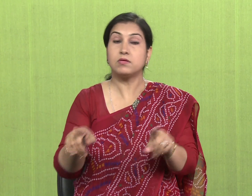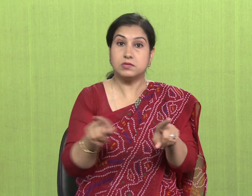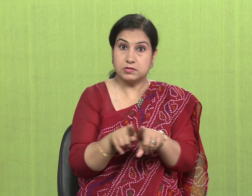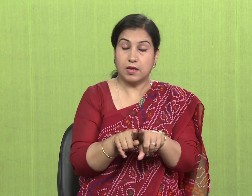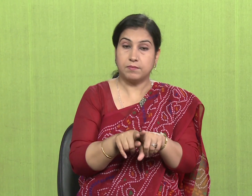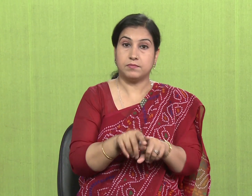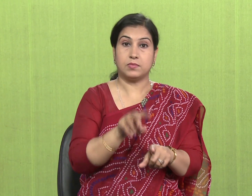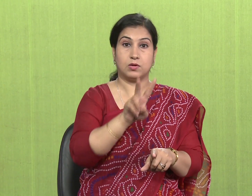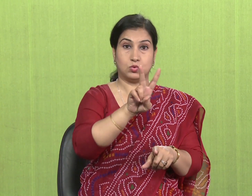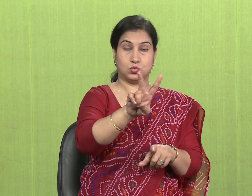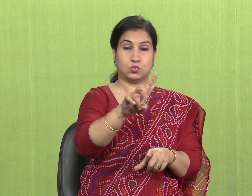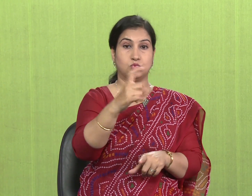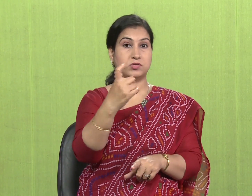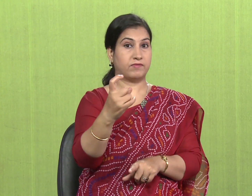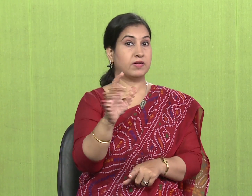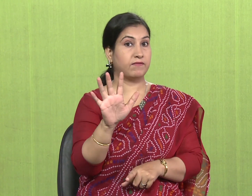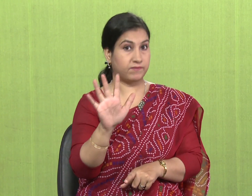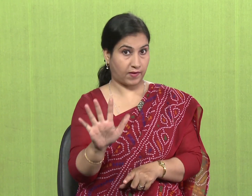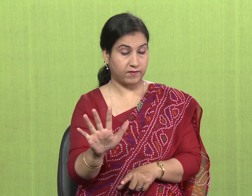275 zoological parks,